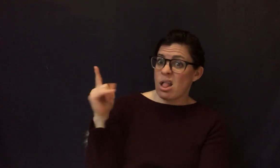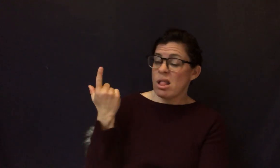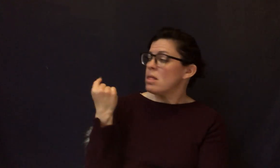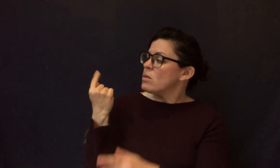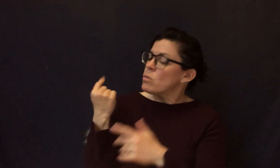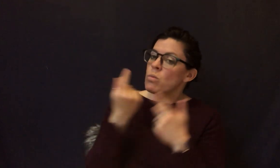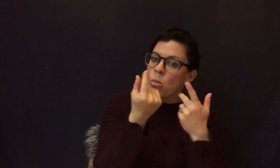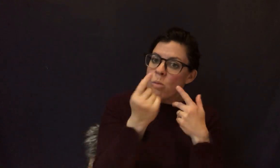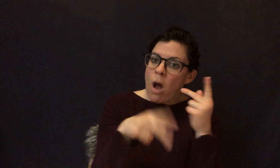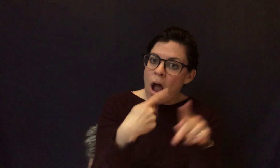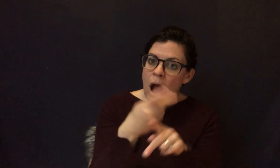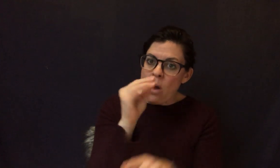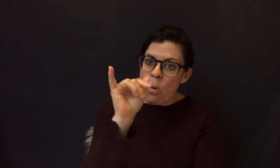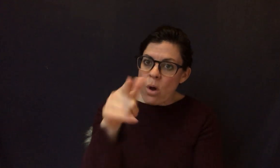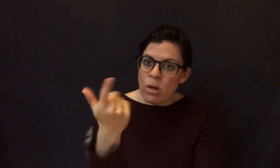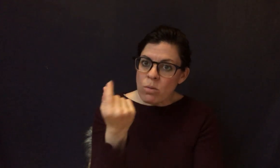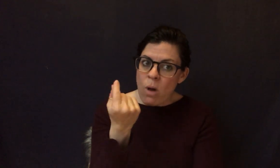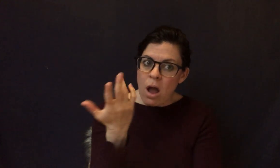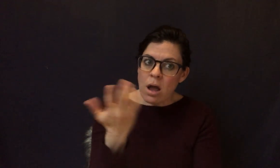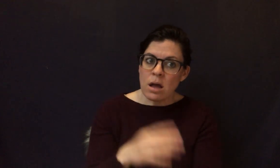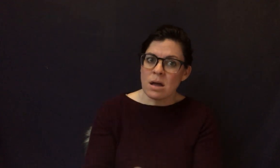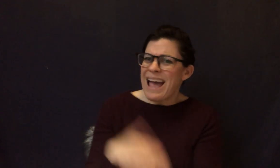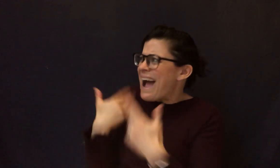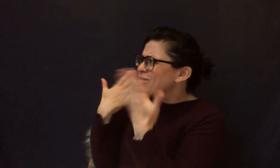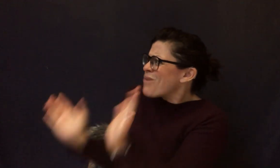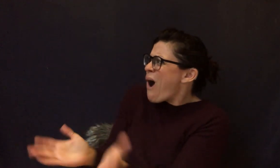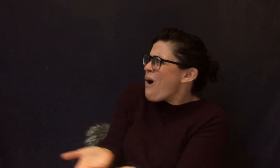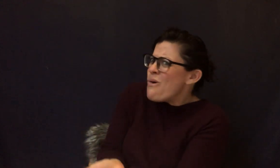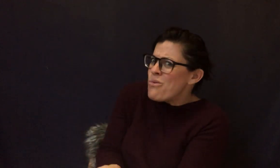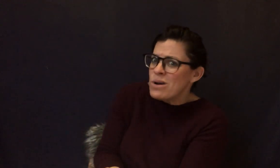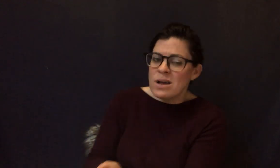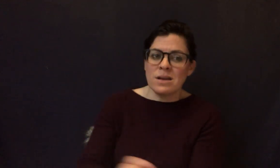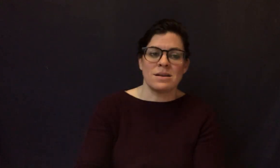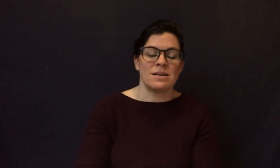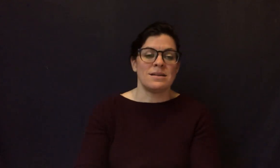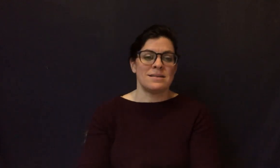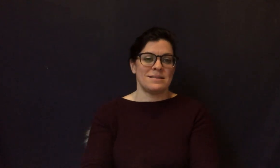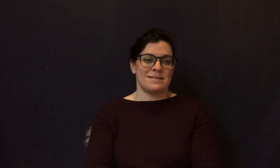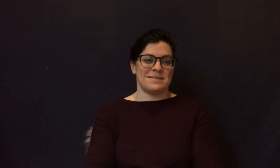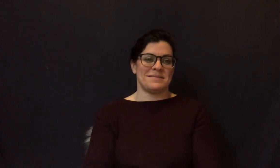I don't know. You don't know? Well, look it up then. Okay.